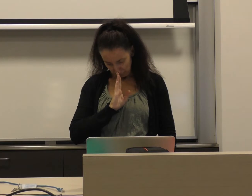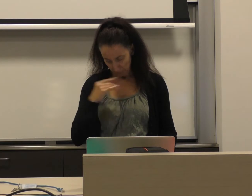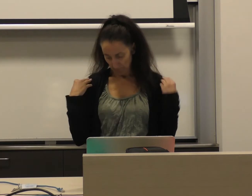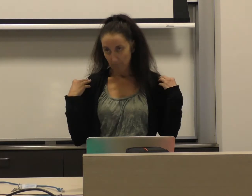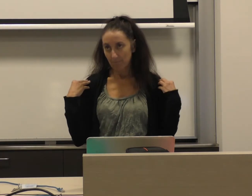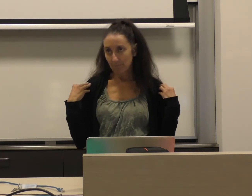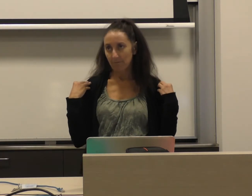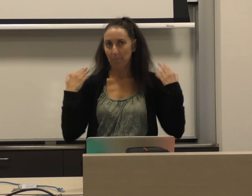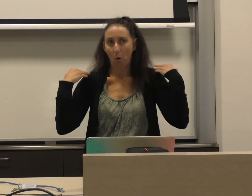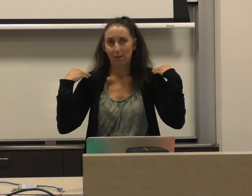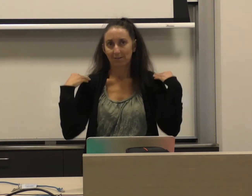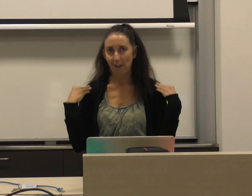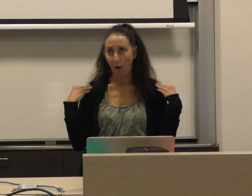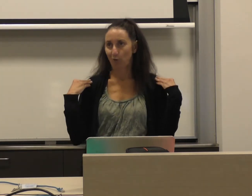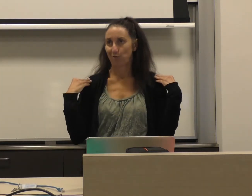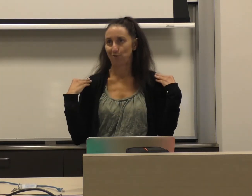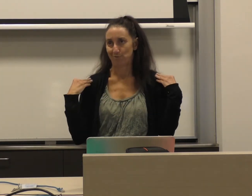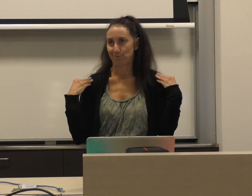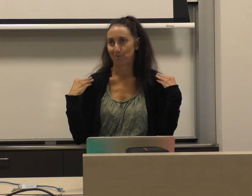Your shoulders can move down if you're sad.